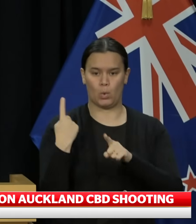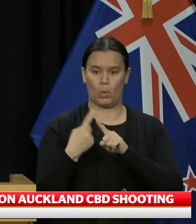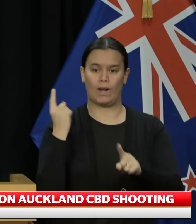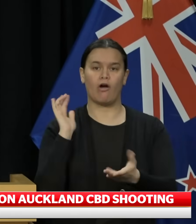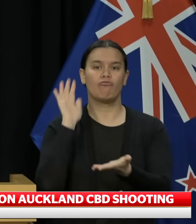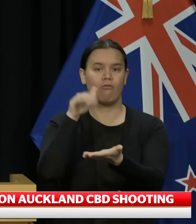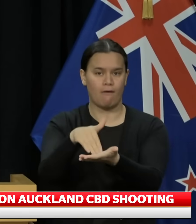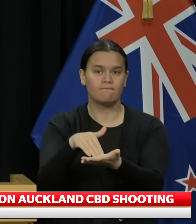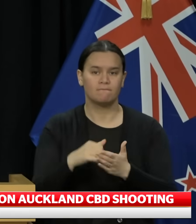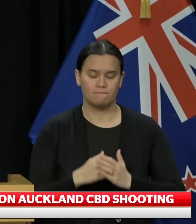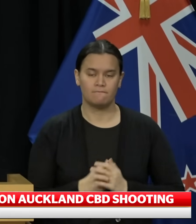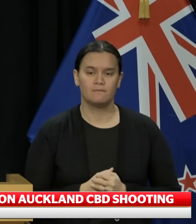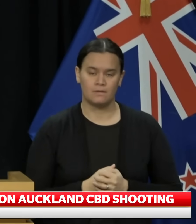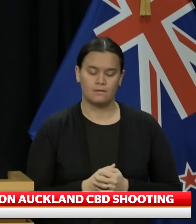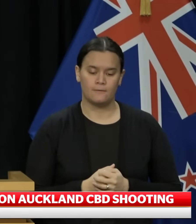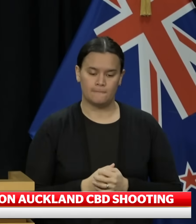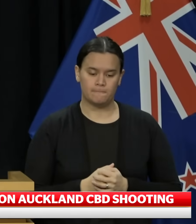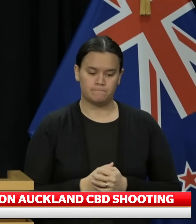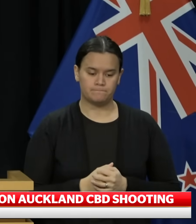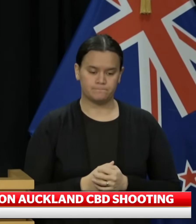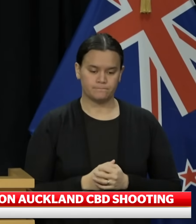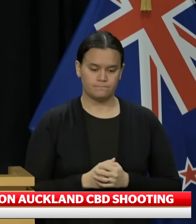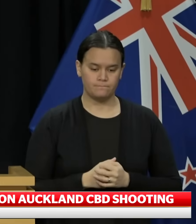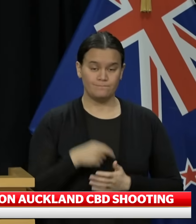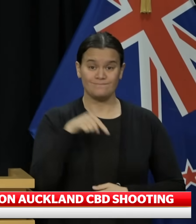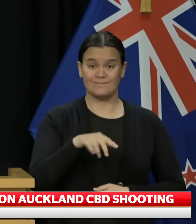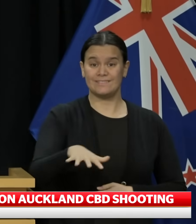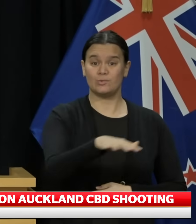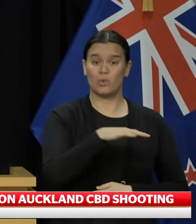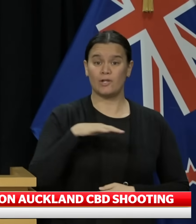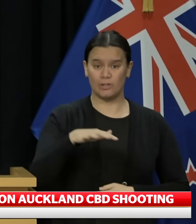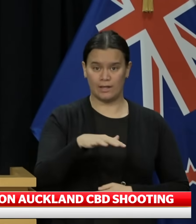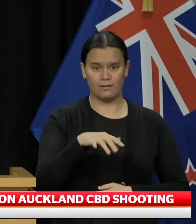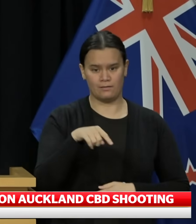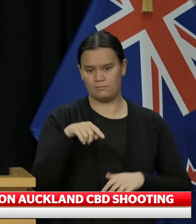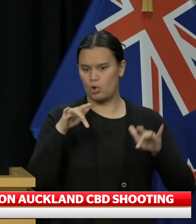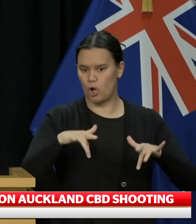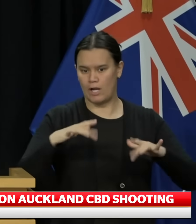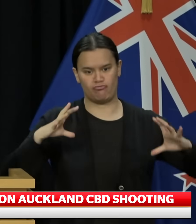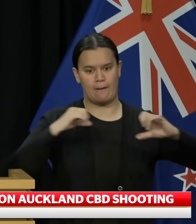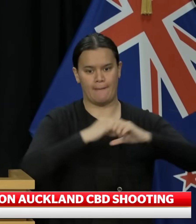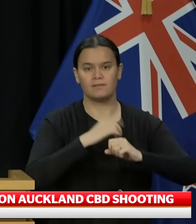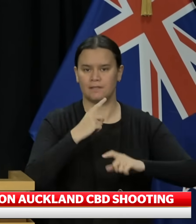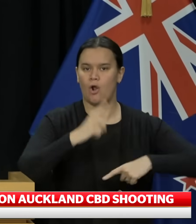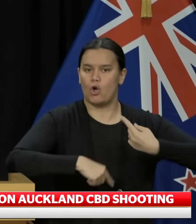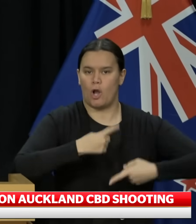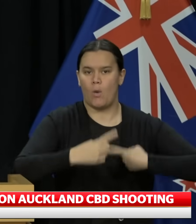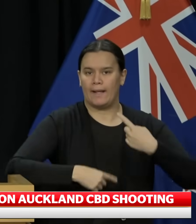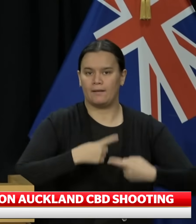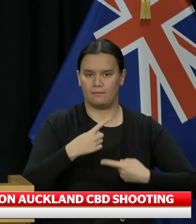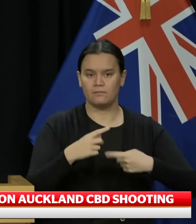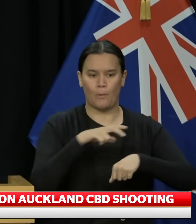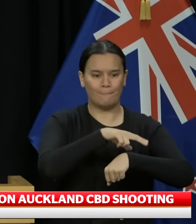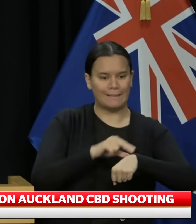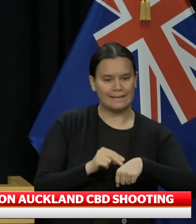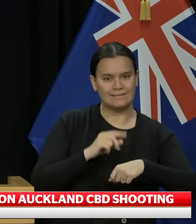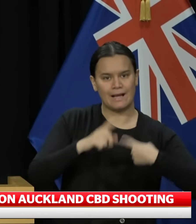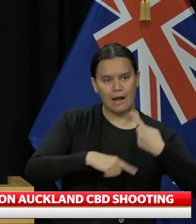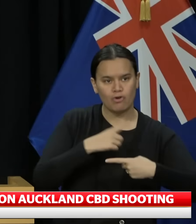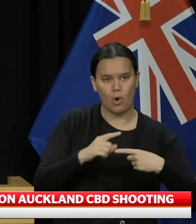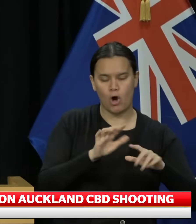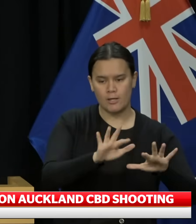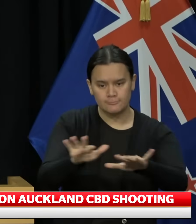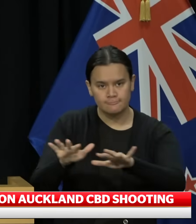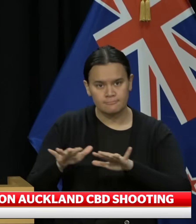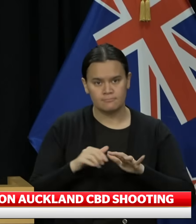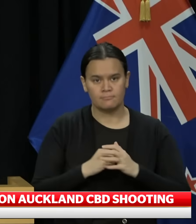this morning. This is still an ongoing police operation, and I've got limited further information that I can provide